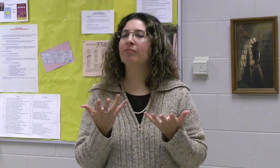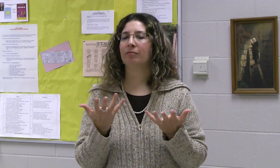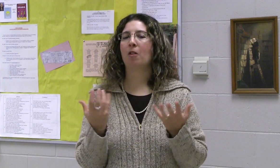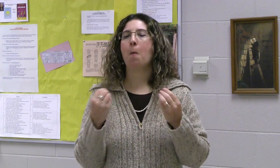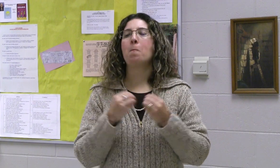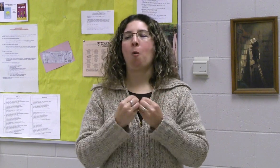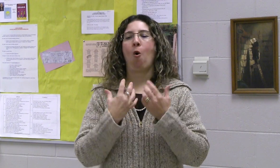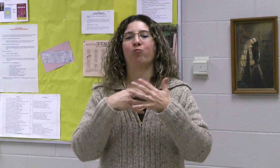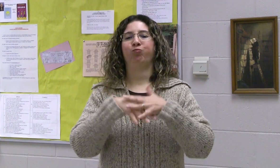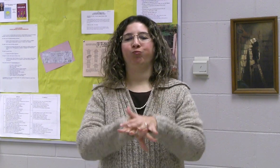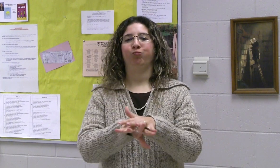class.